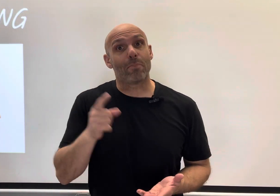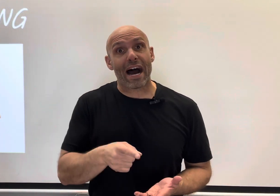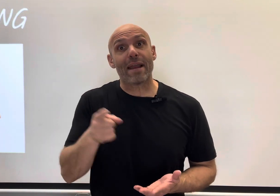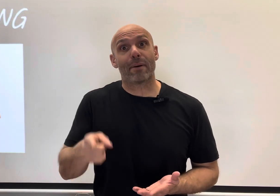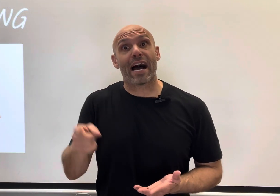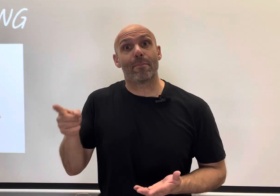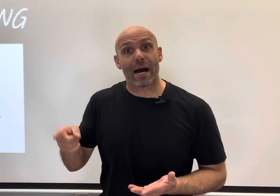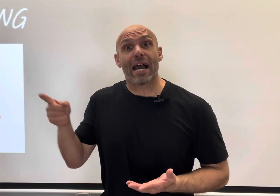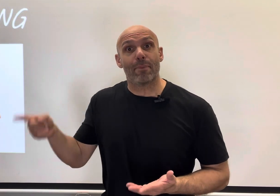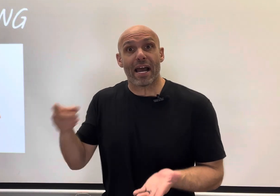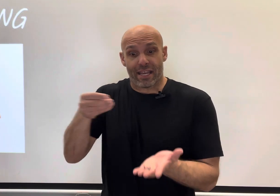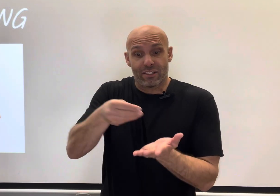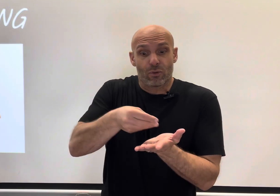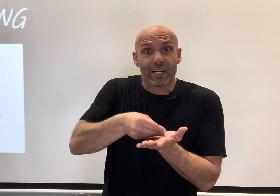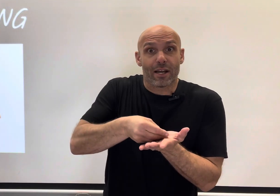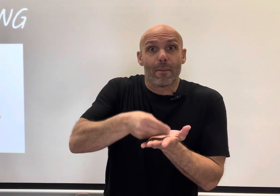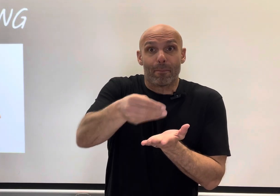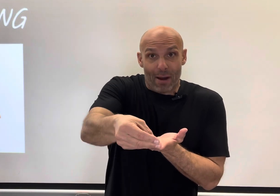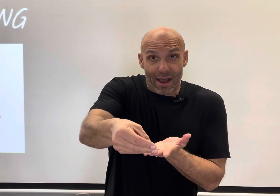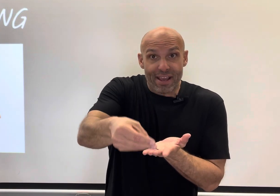buy. So we're going to buy.